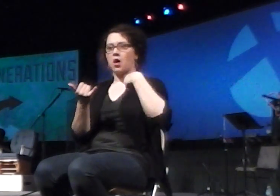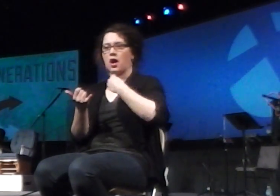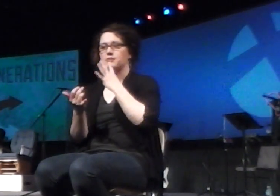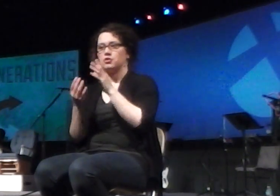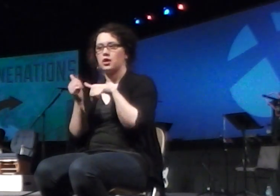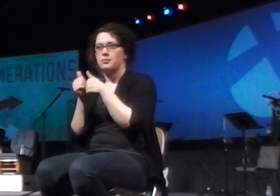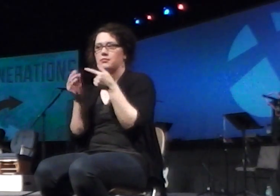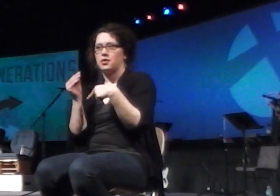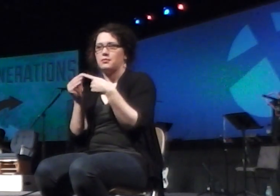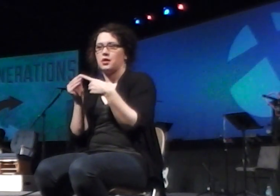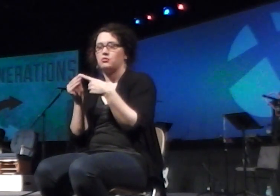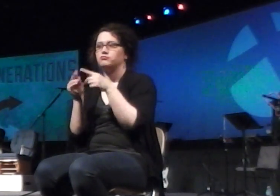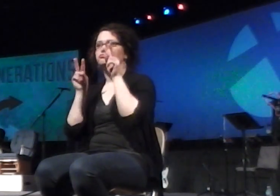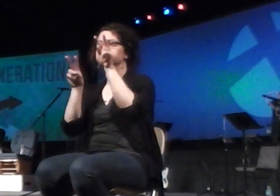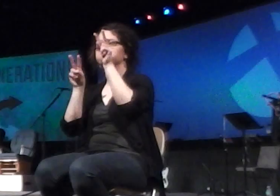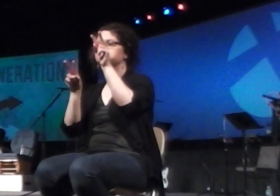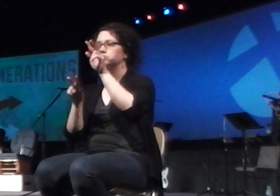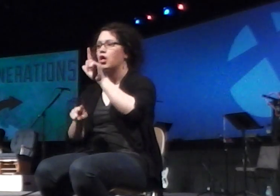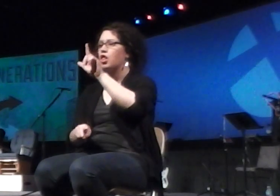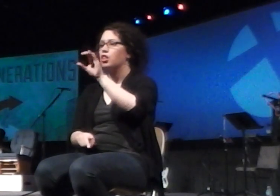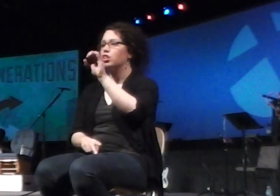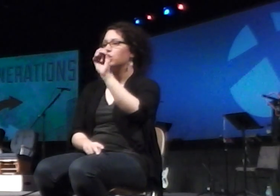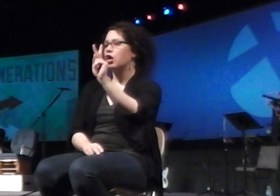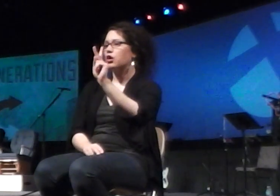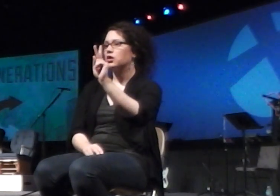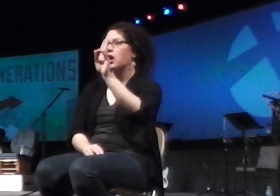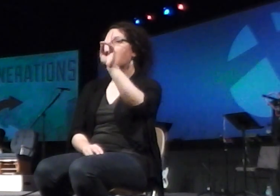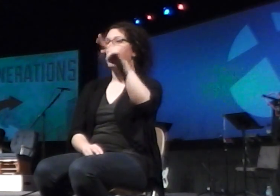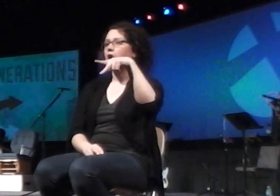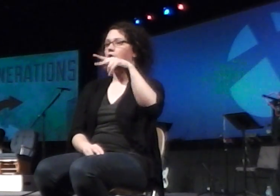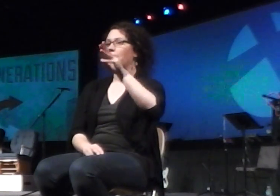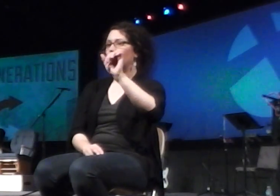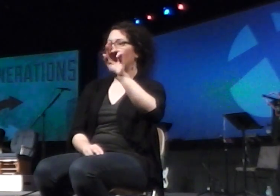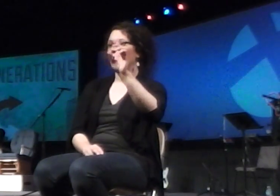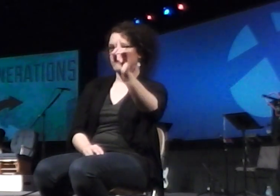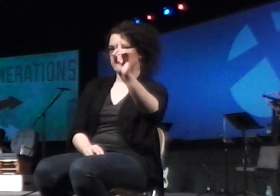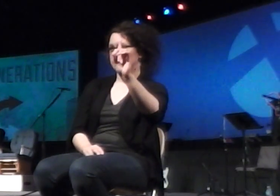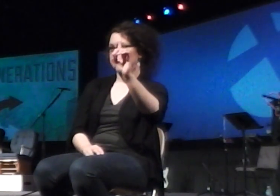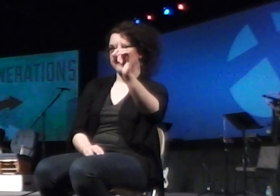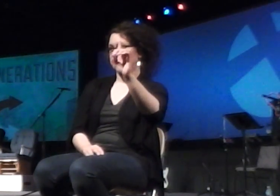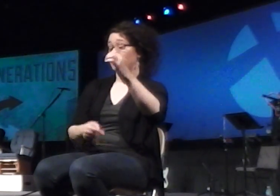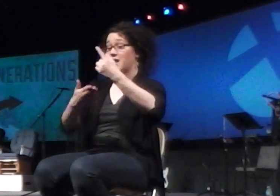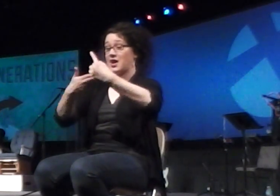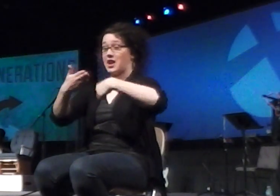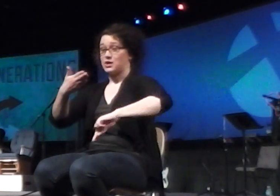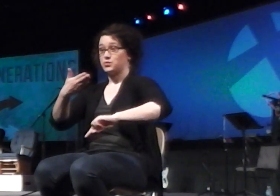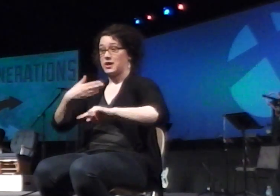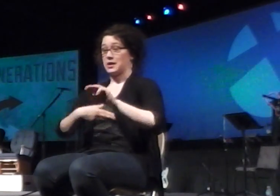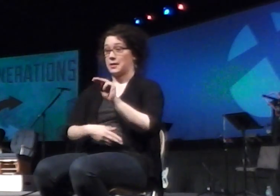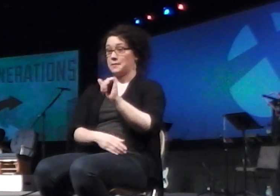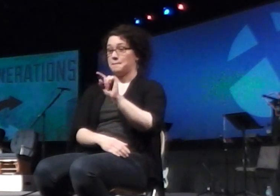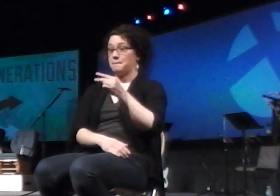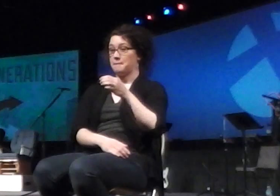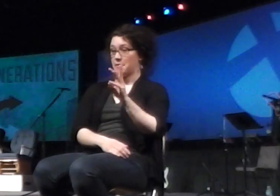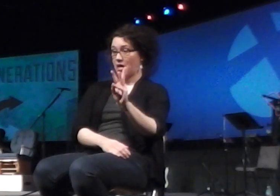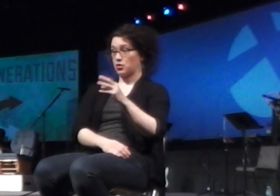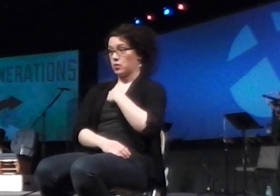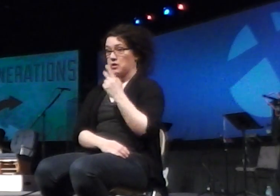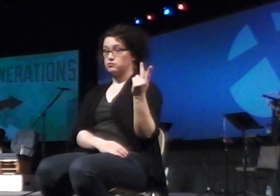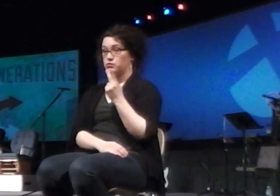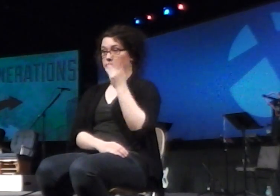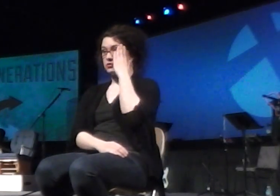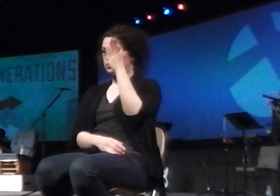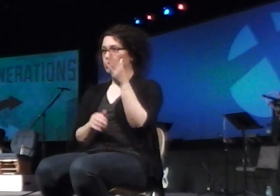God together and be led by God together. And then next week, Matthew and I are going to work together to close out